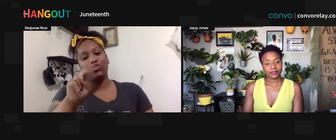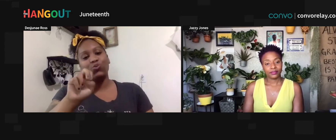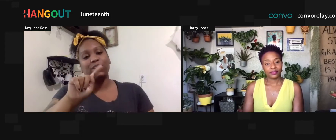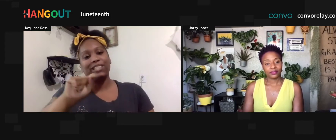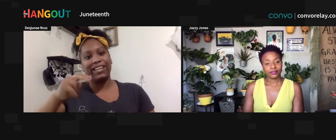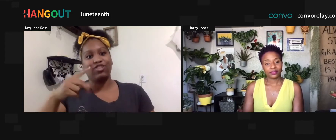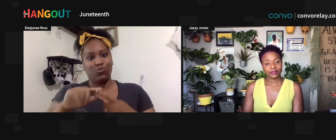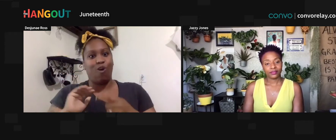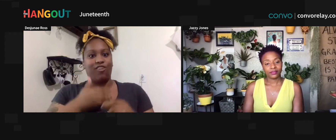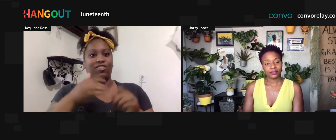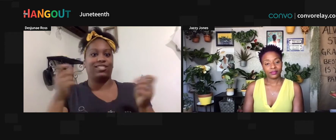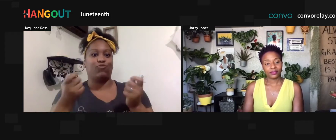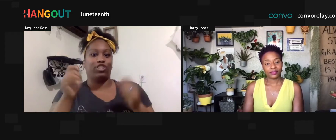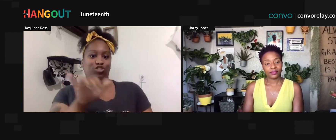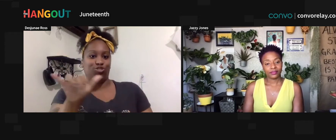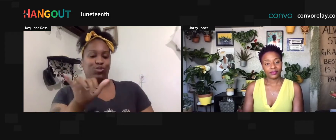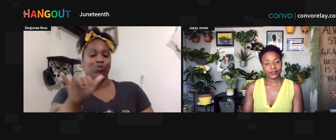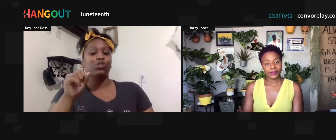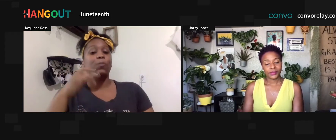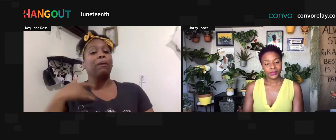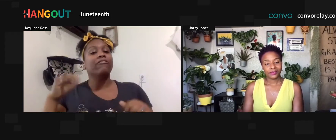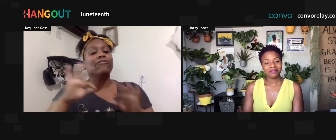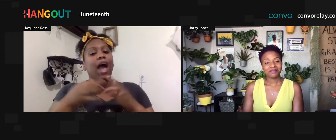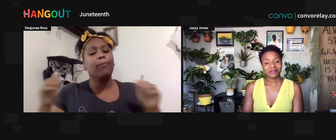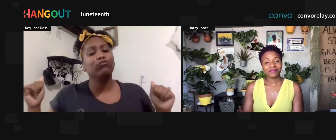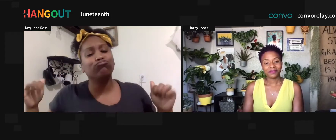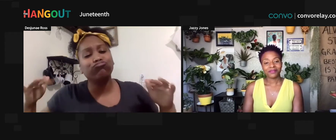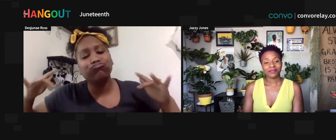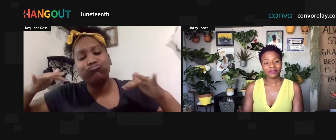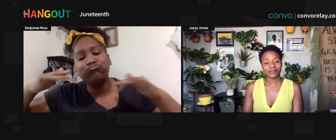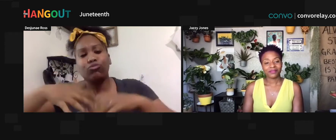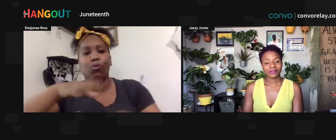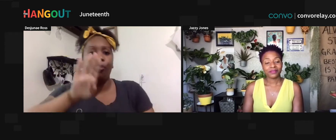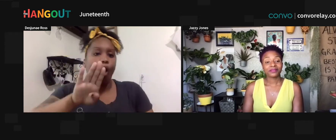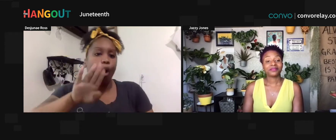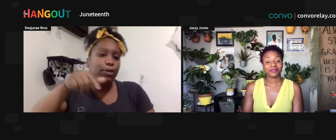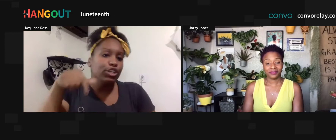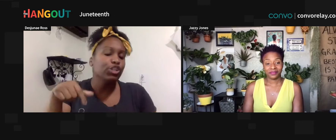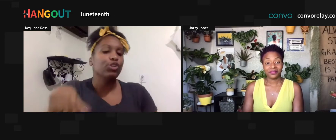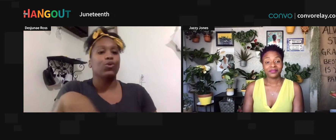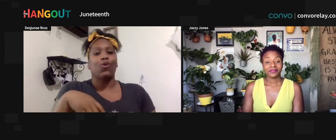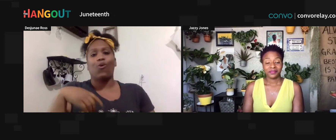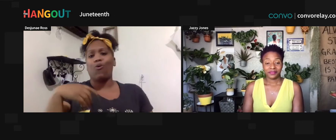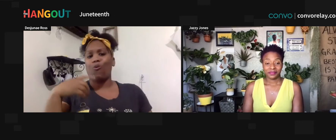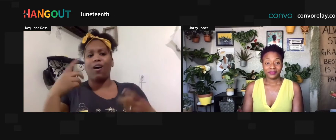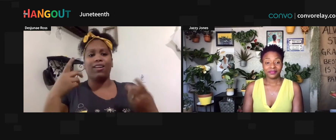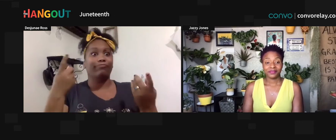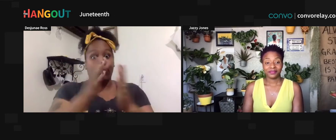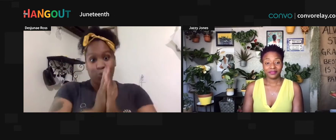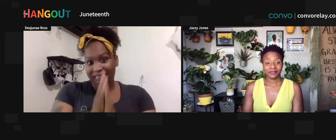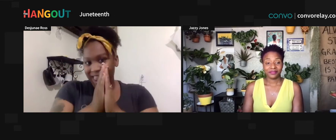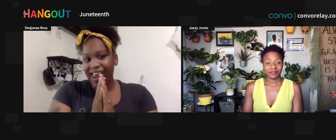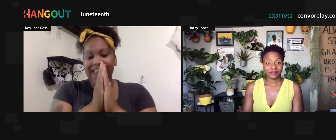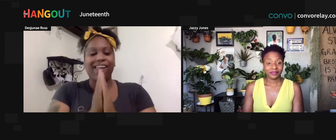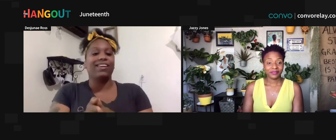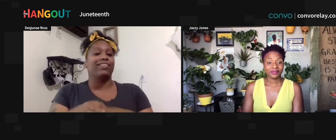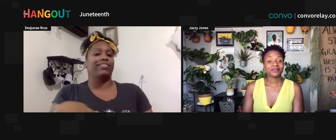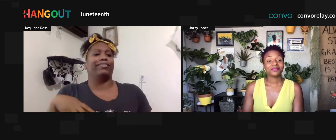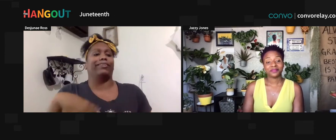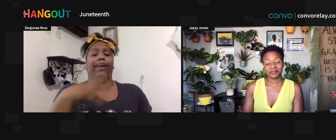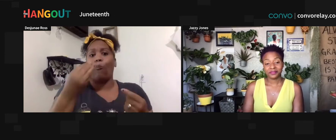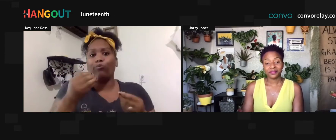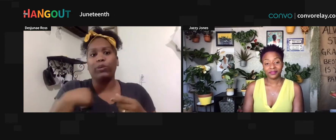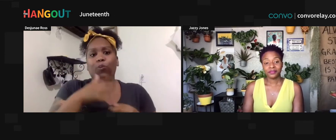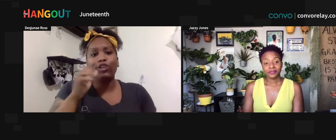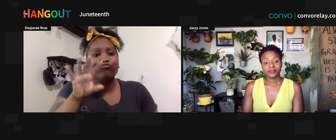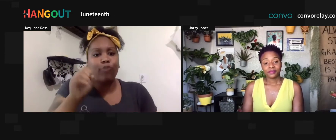to celebrate also June 19th. The various holidays were out there. June 19th was incorporated into that. So we would have gatherings like a